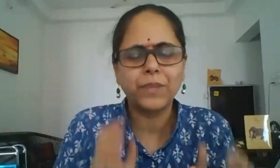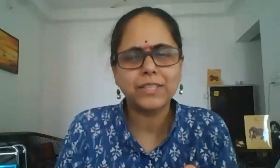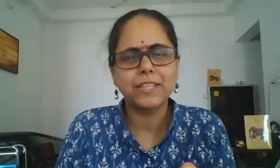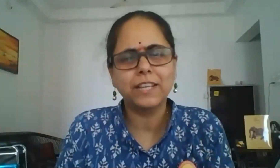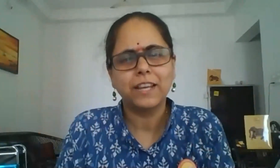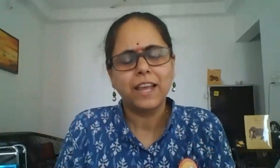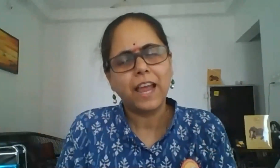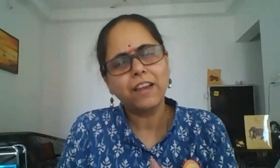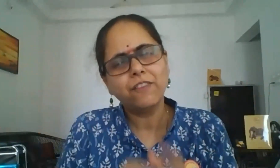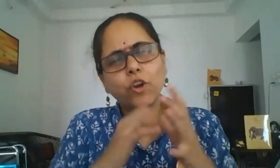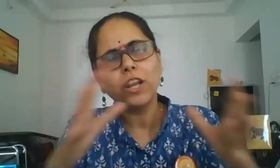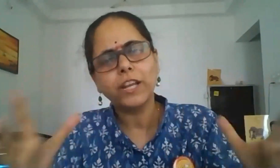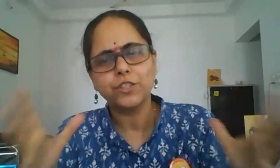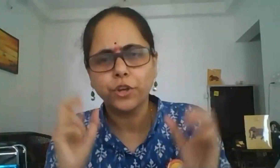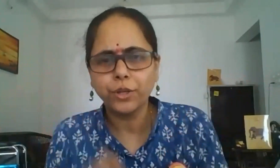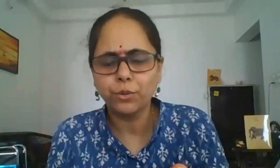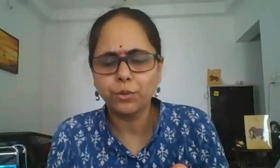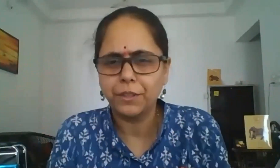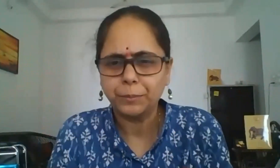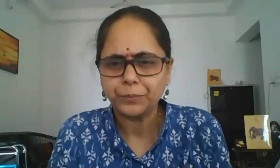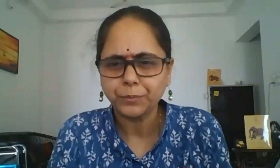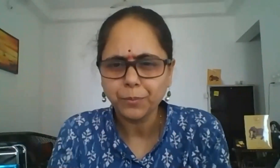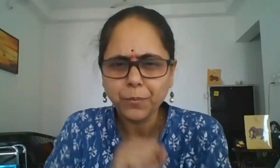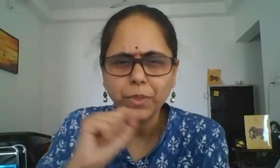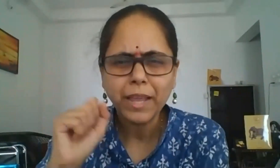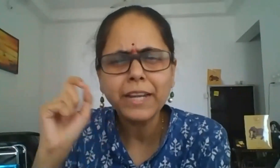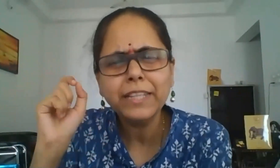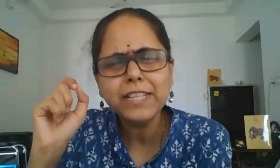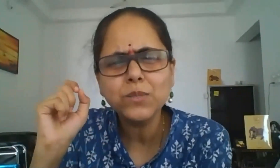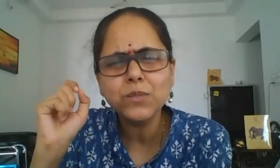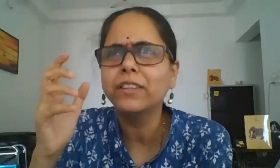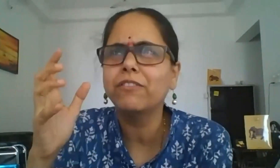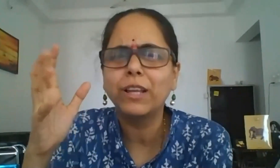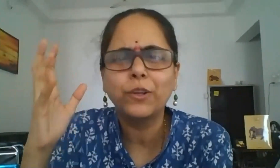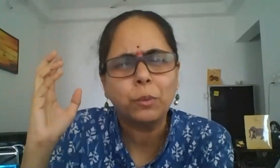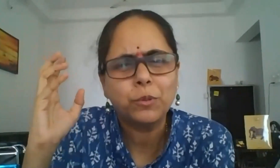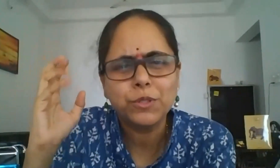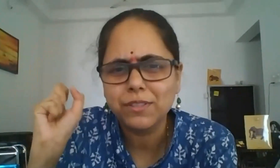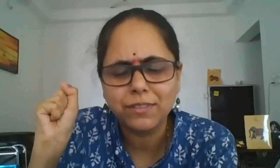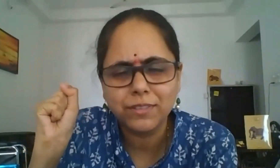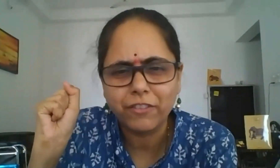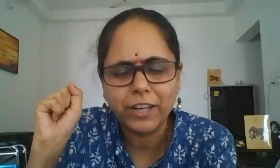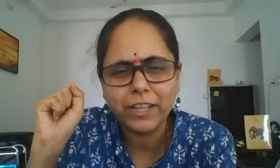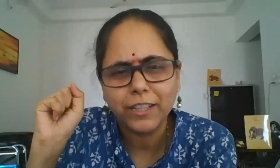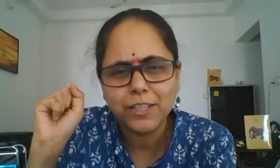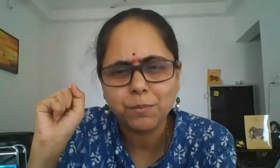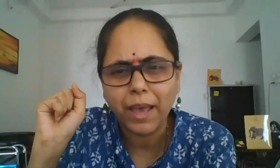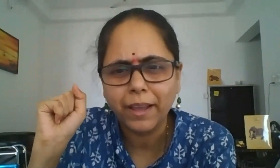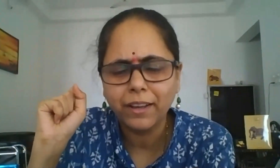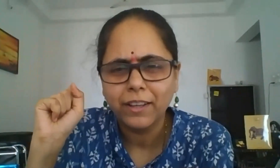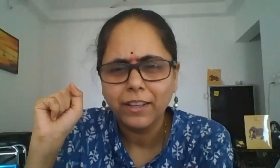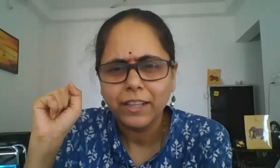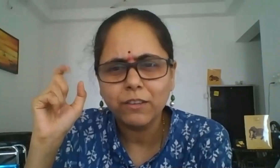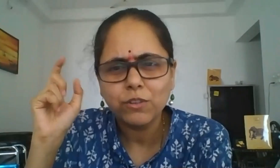sit, and we all are enjoying together. And this one Diwali, almost 7-8 years back, there was